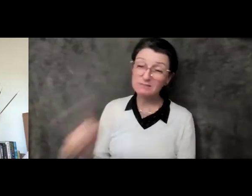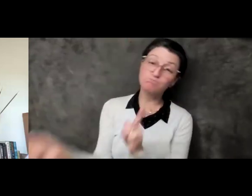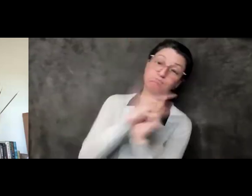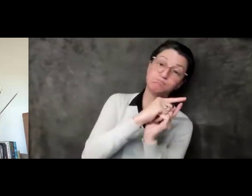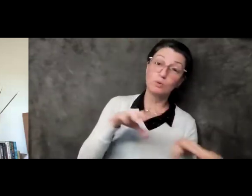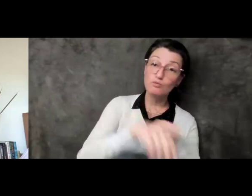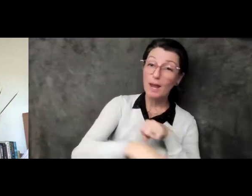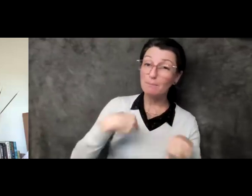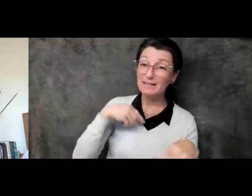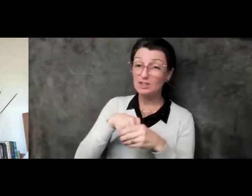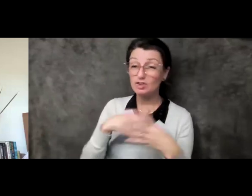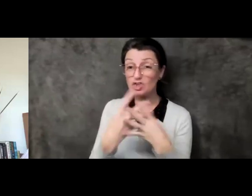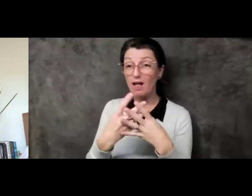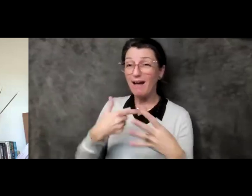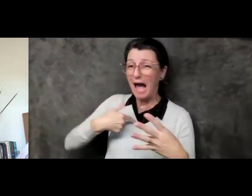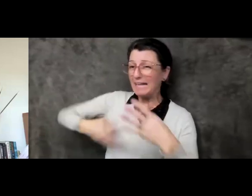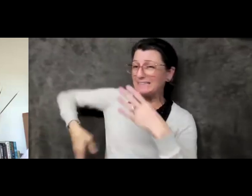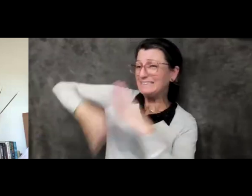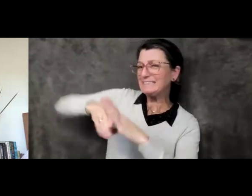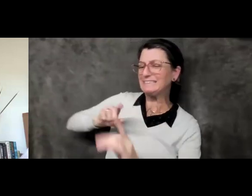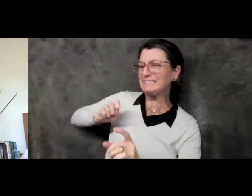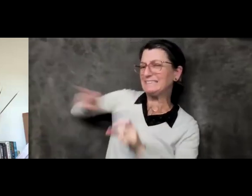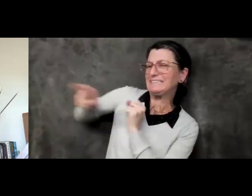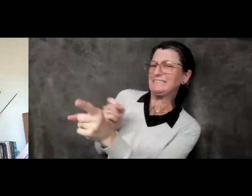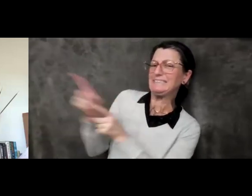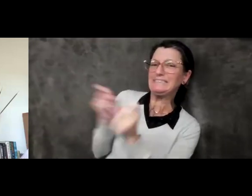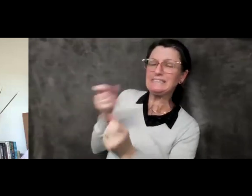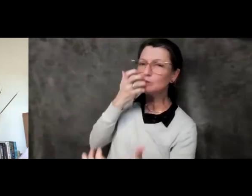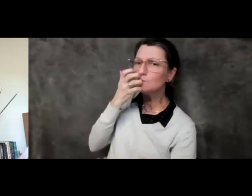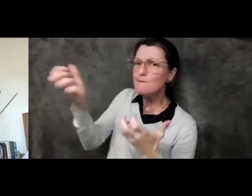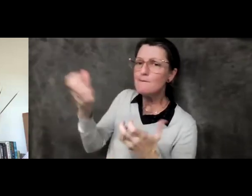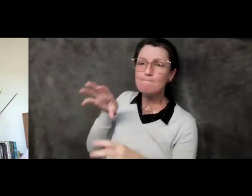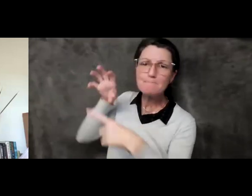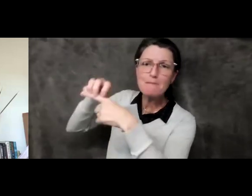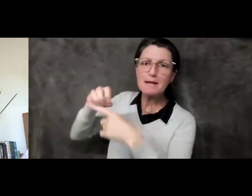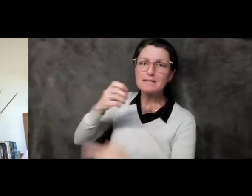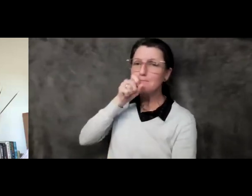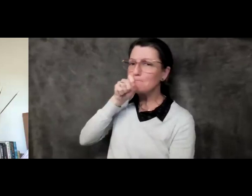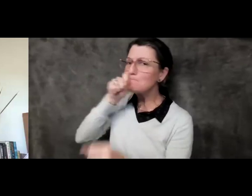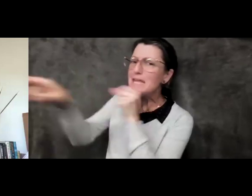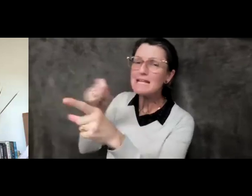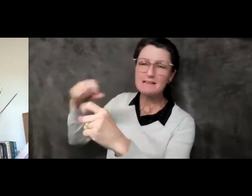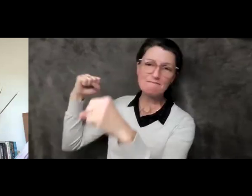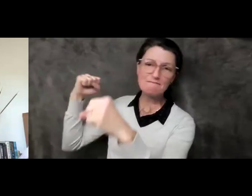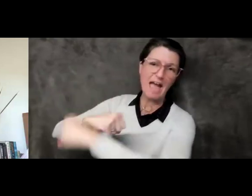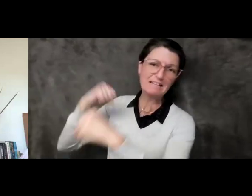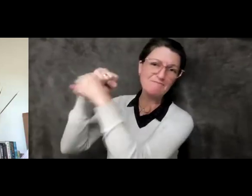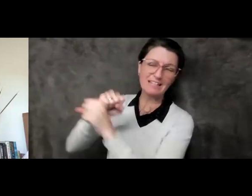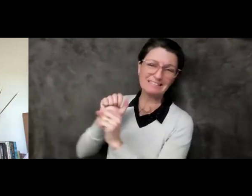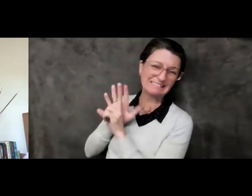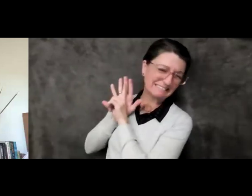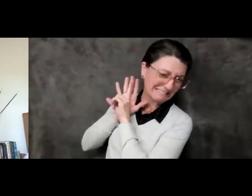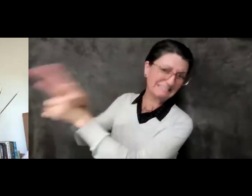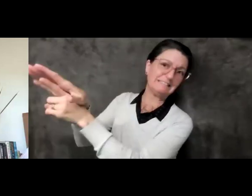ultimately, it was not my kicking, spitting, screaming, biting, yelling, and screaming, and physical fighting that saved me from being